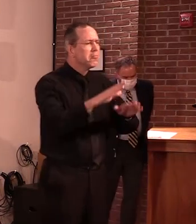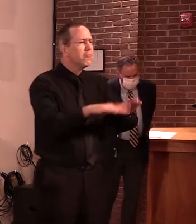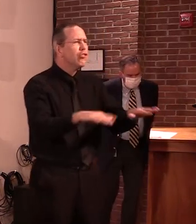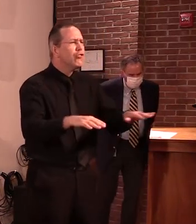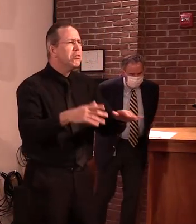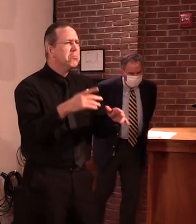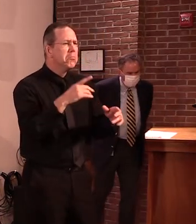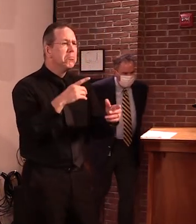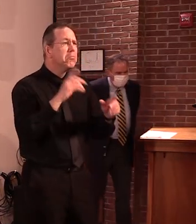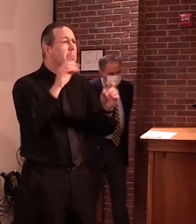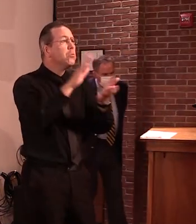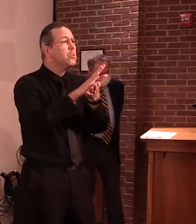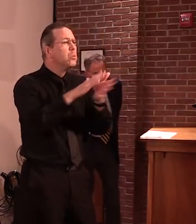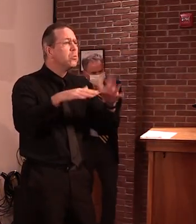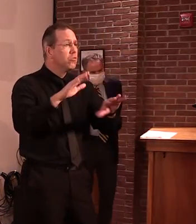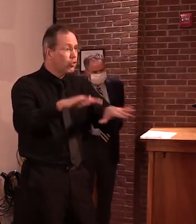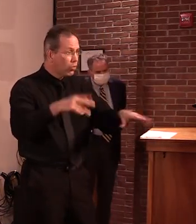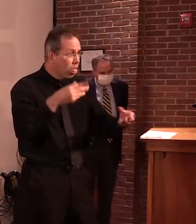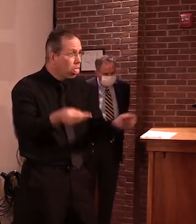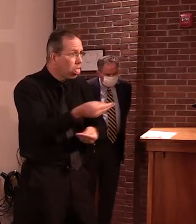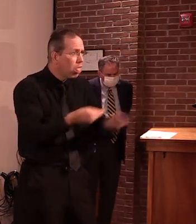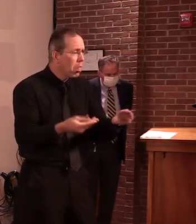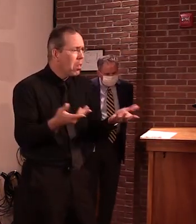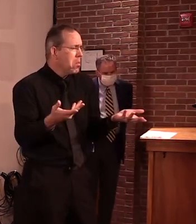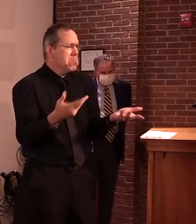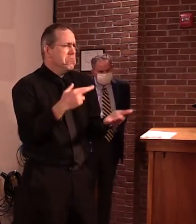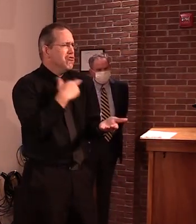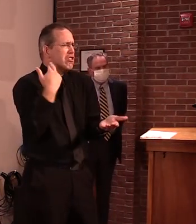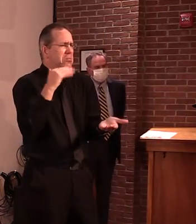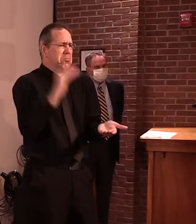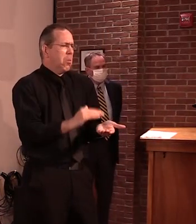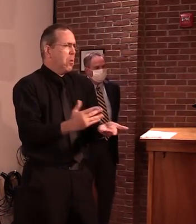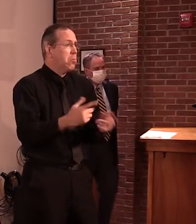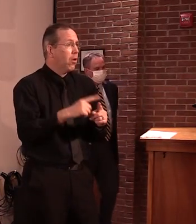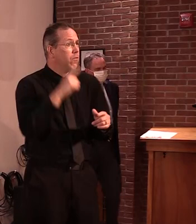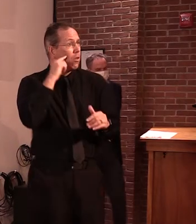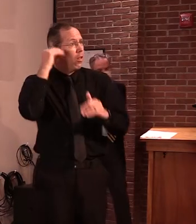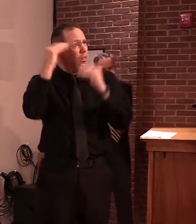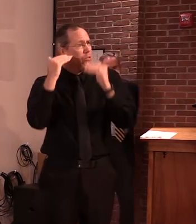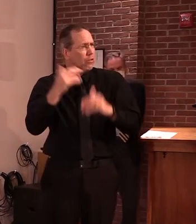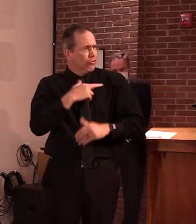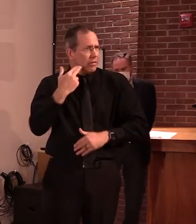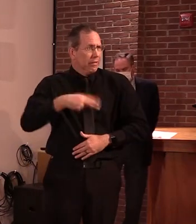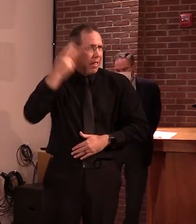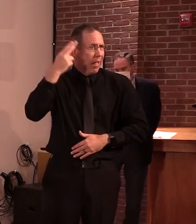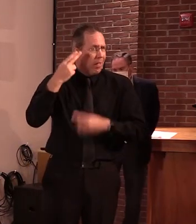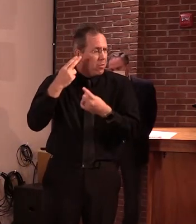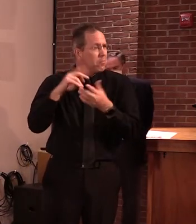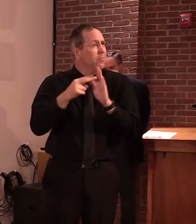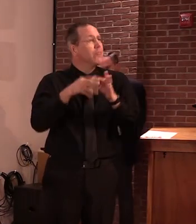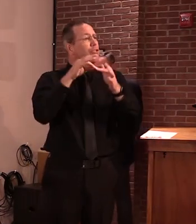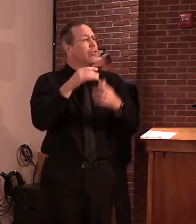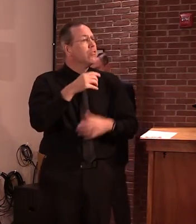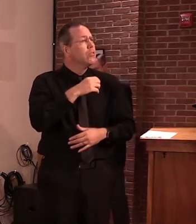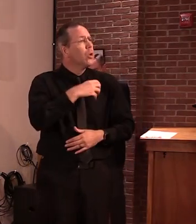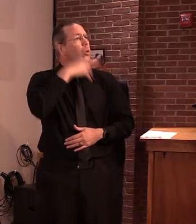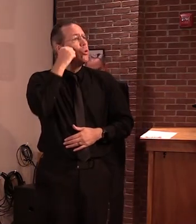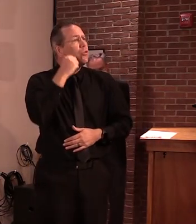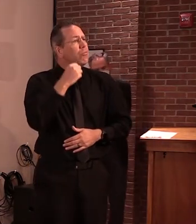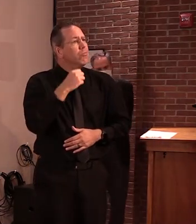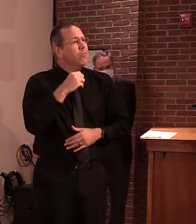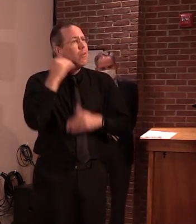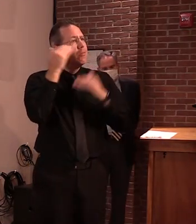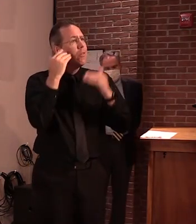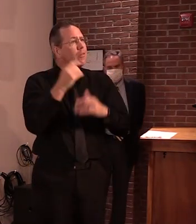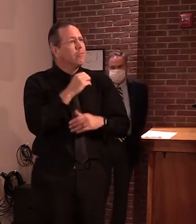the reopening goes smoothly, would it eventually be up to the schools themselves to decide when they'd be comfortable getting back to the